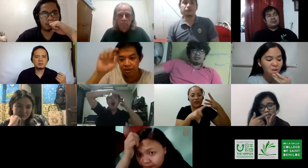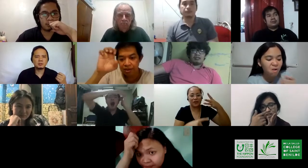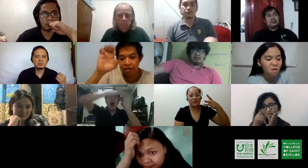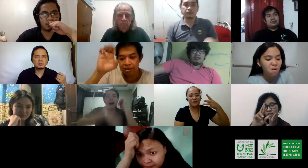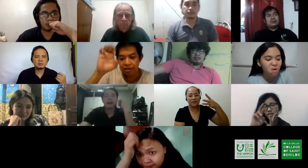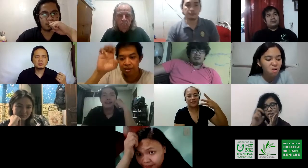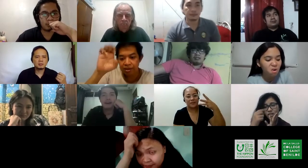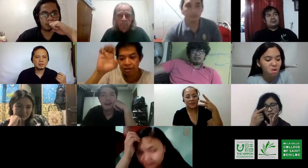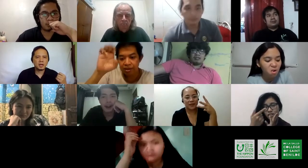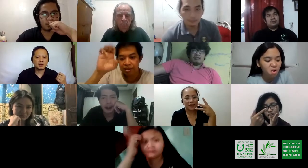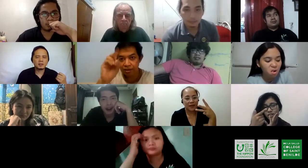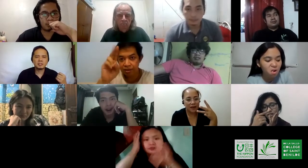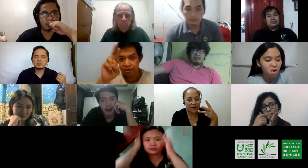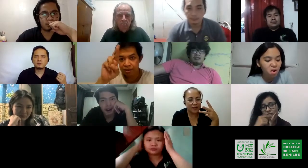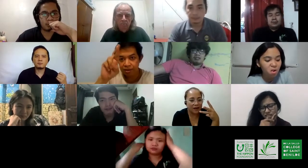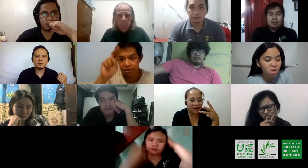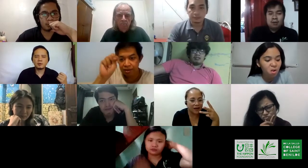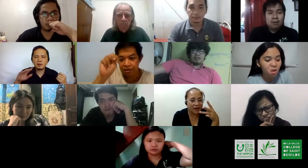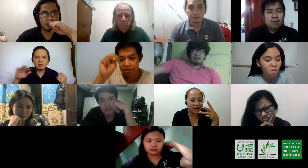people.